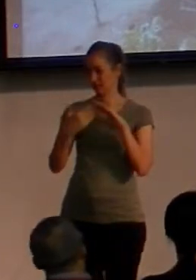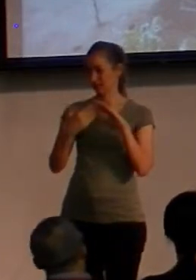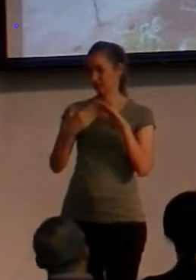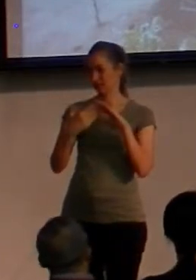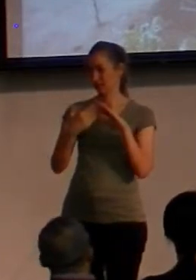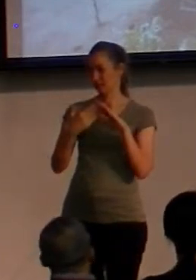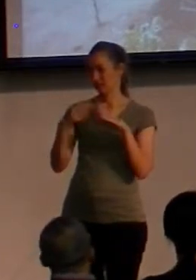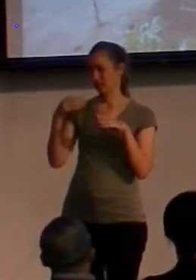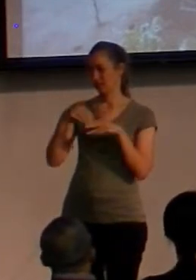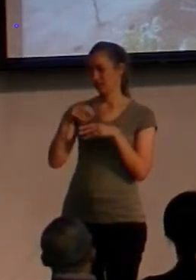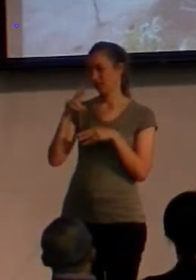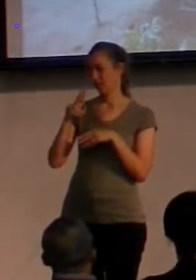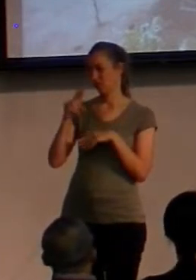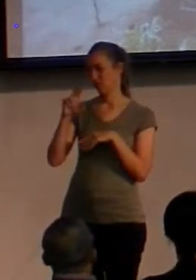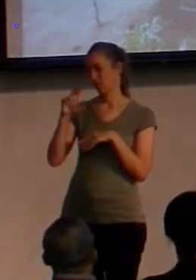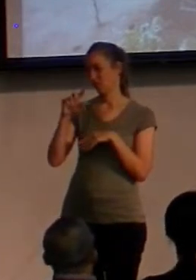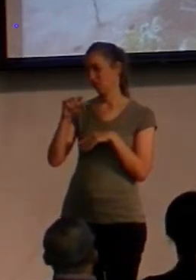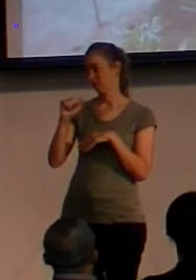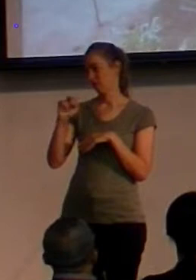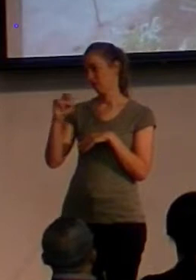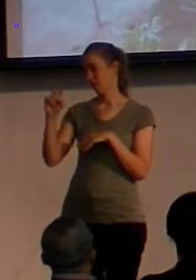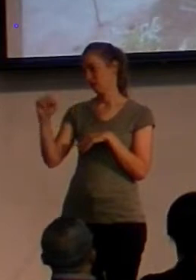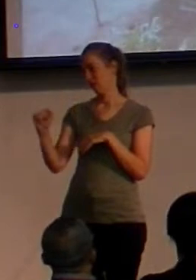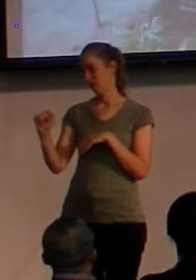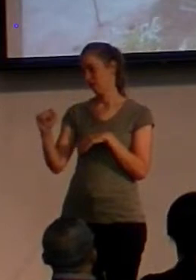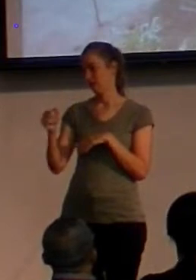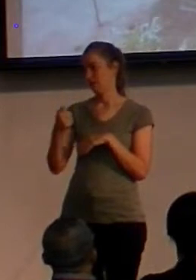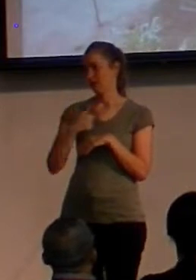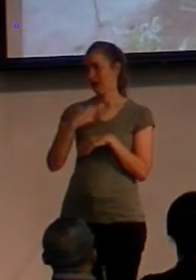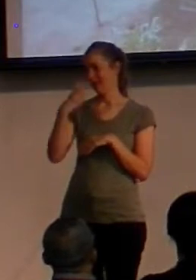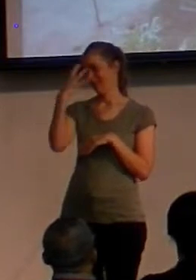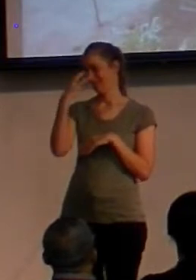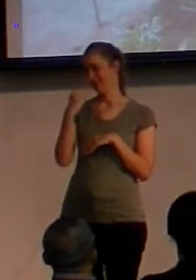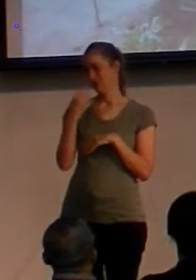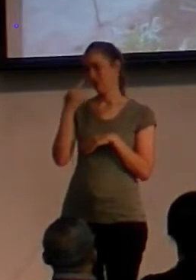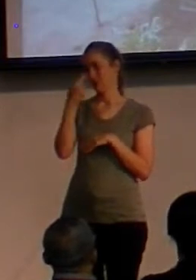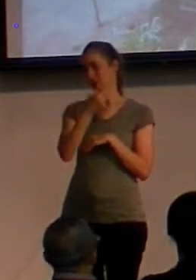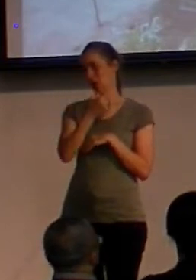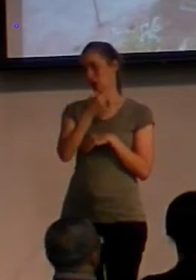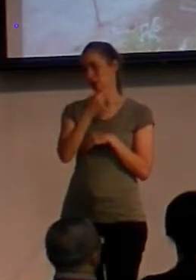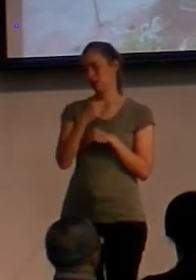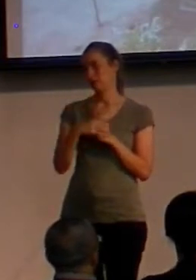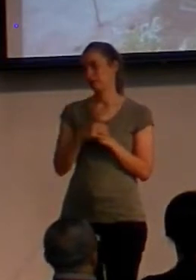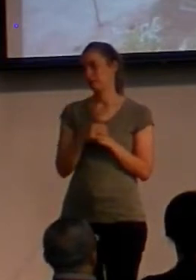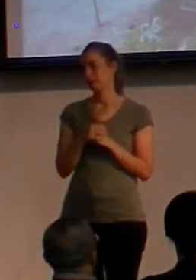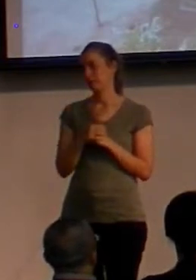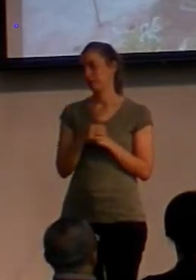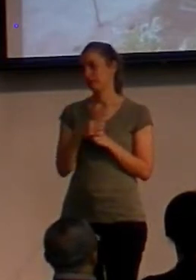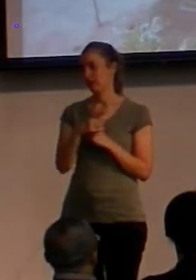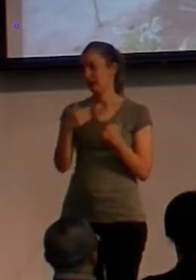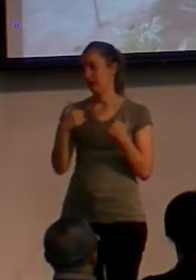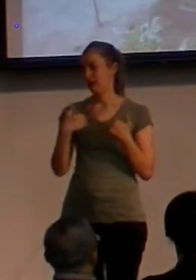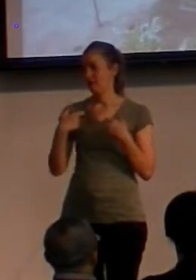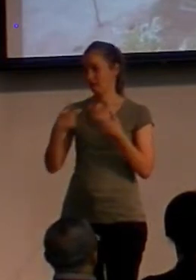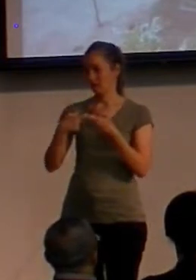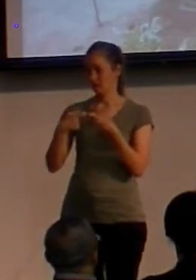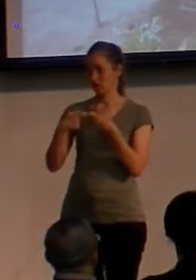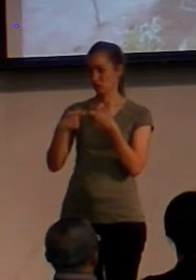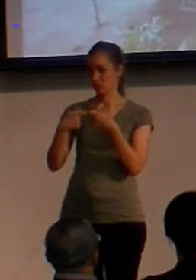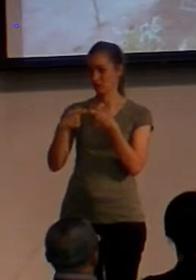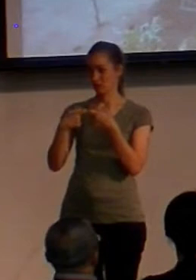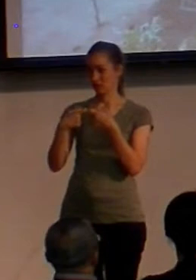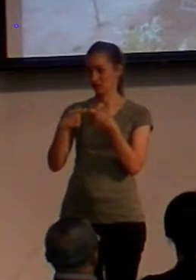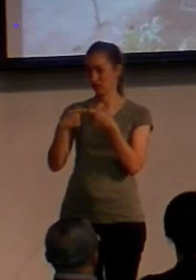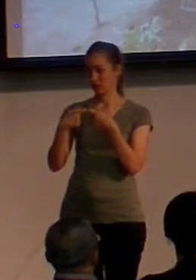Uganda, where I sleep when I go into that camp, they have electricity. It's still just way